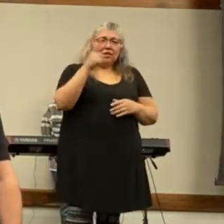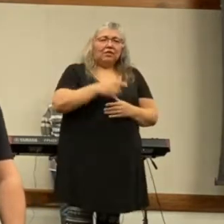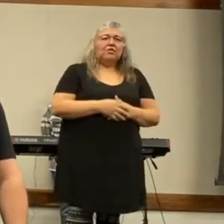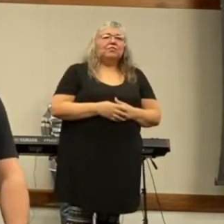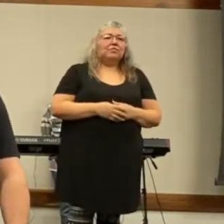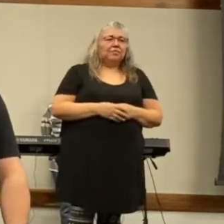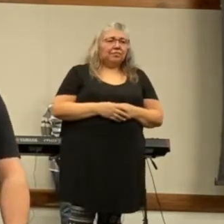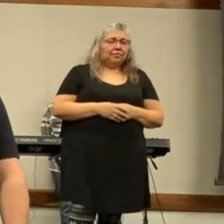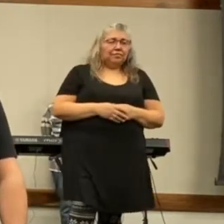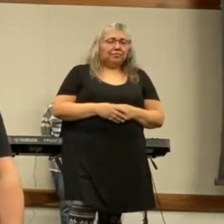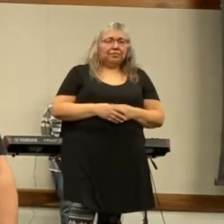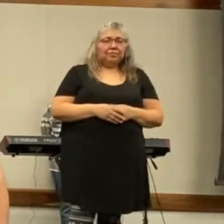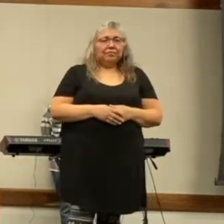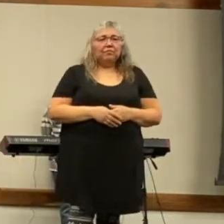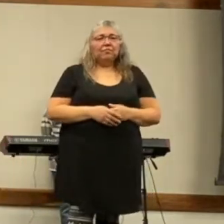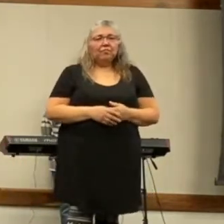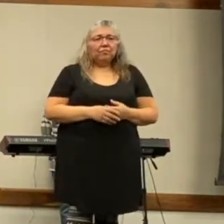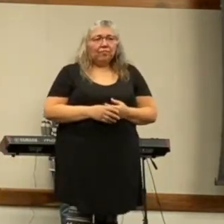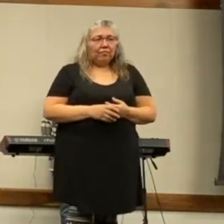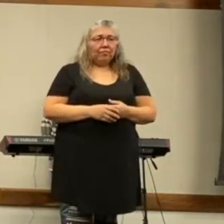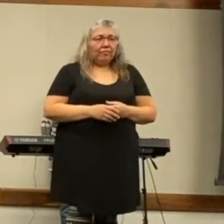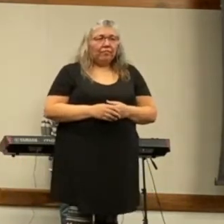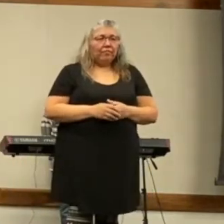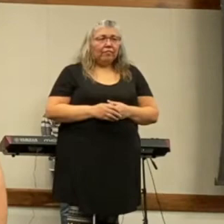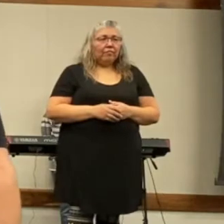you. Yep.